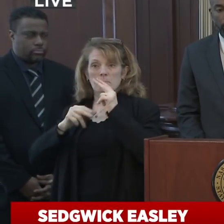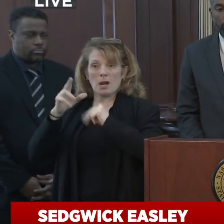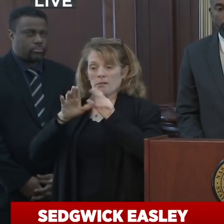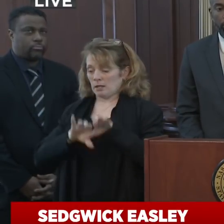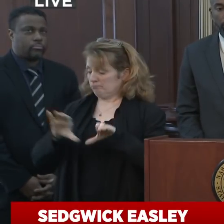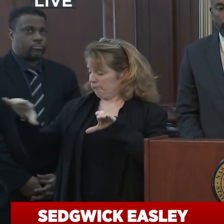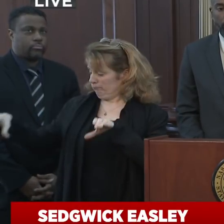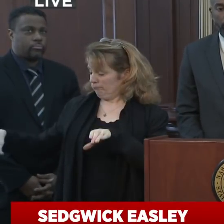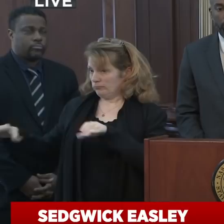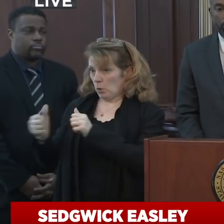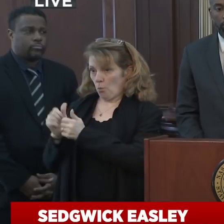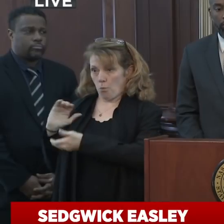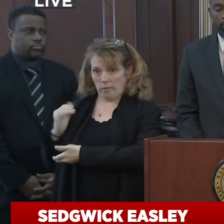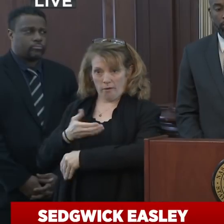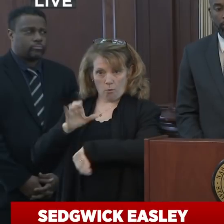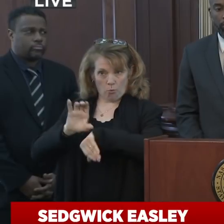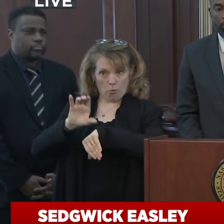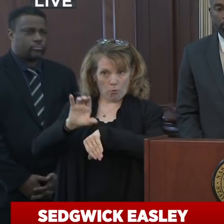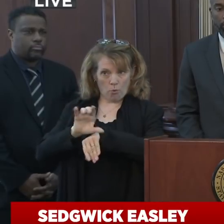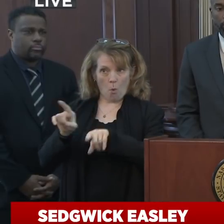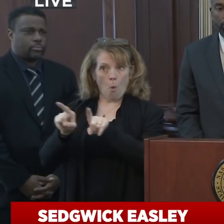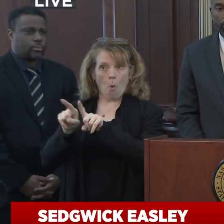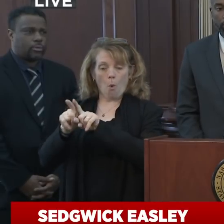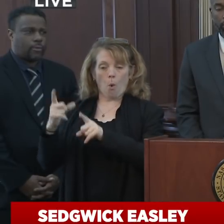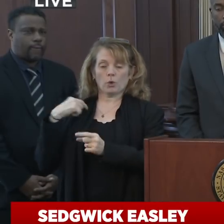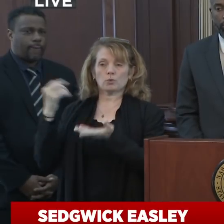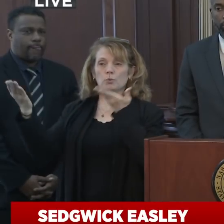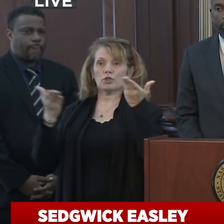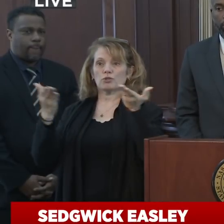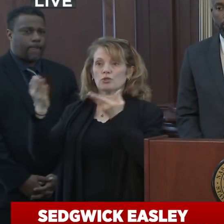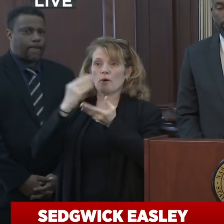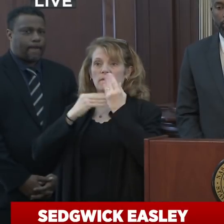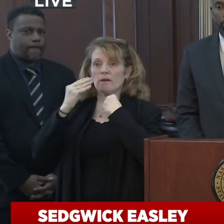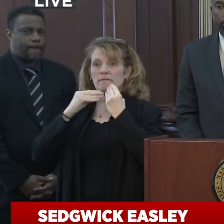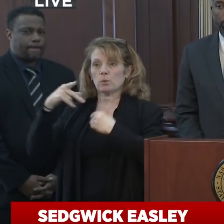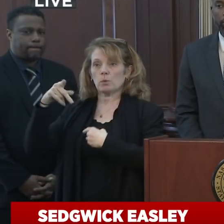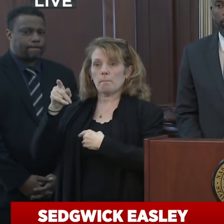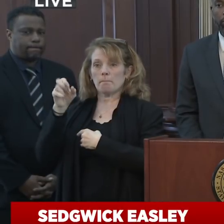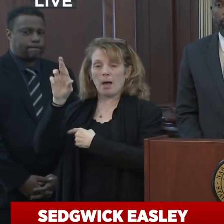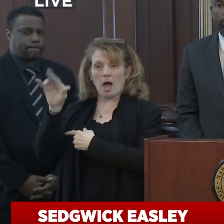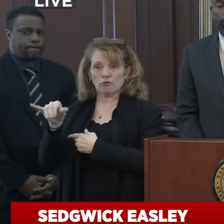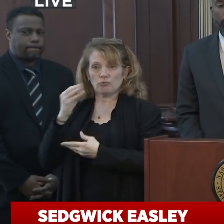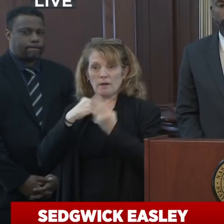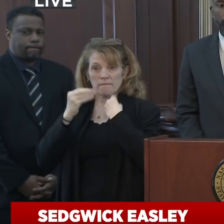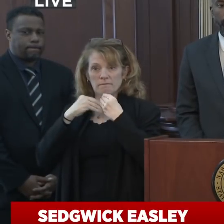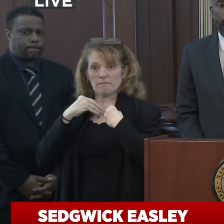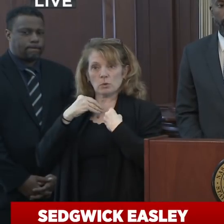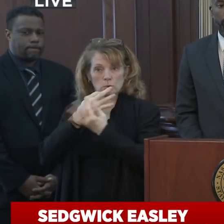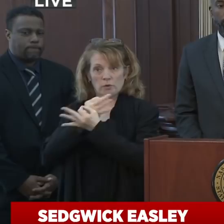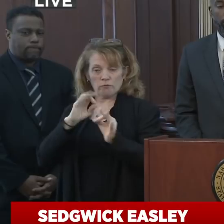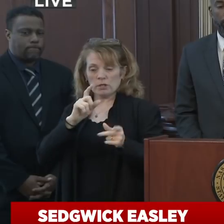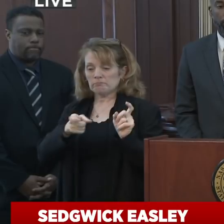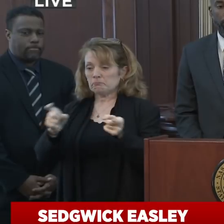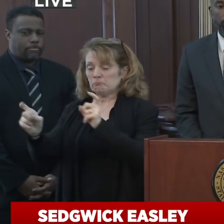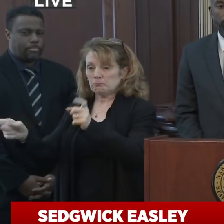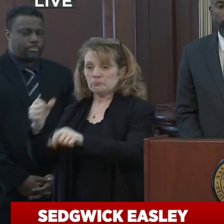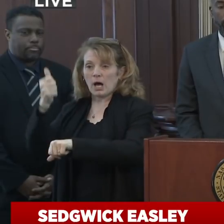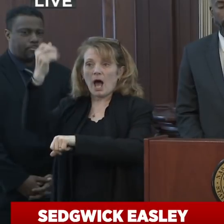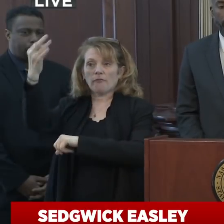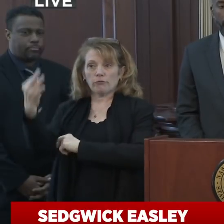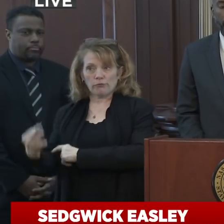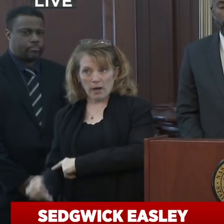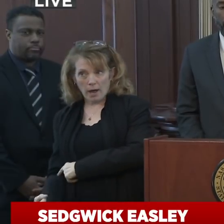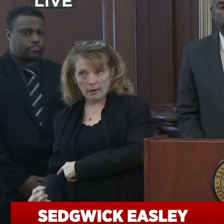to us, and we also serve a food pantry on Fridays. And so we are trying to take as many